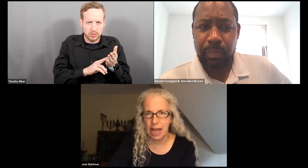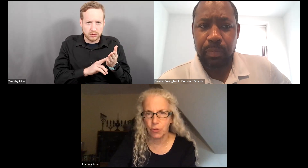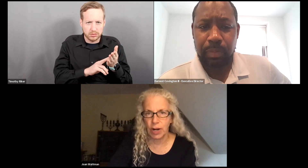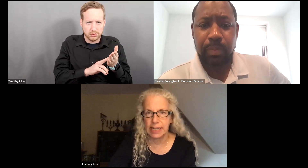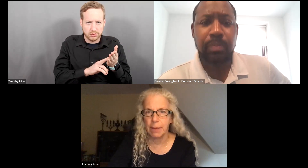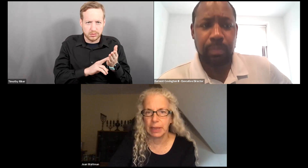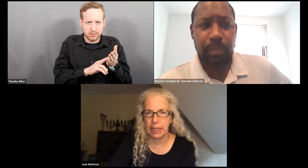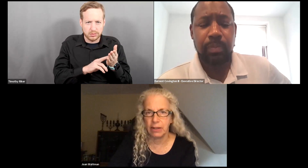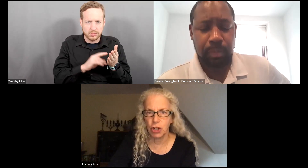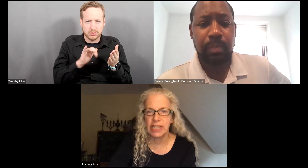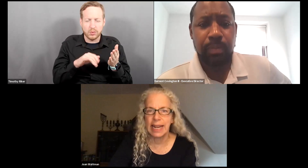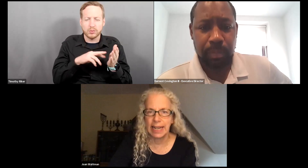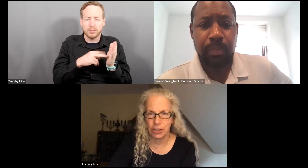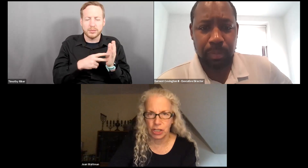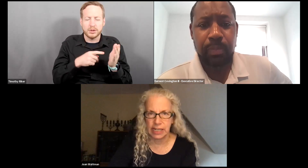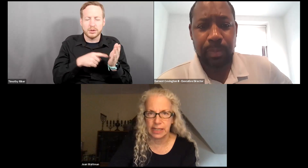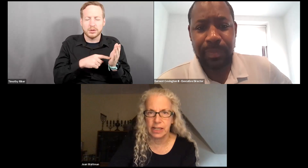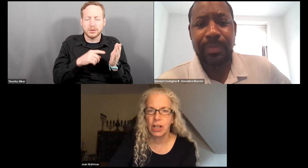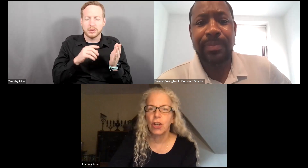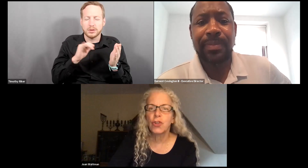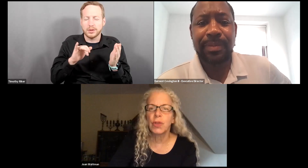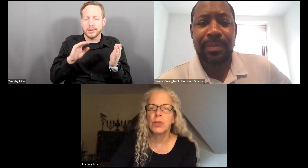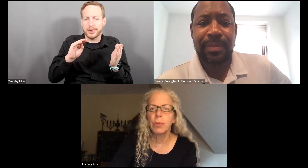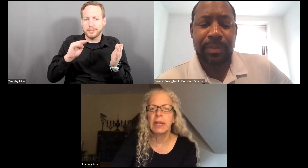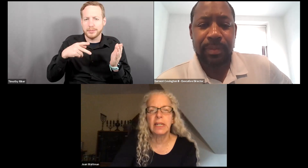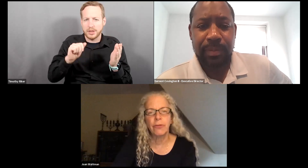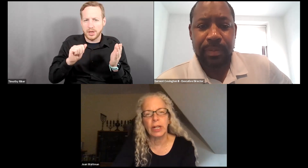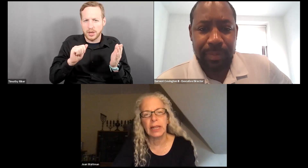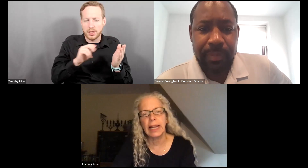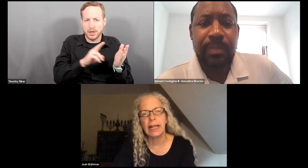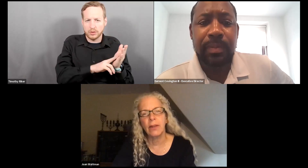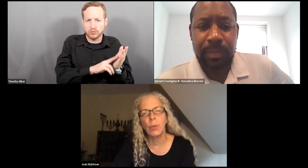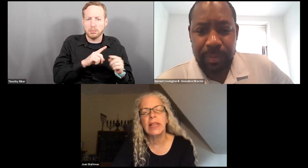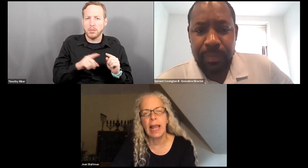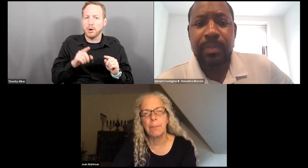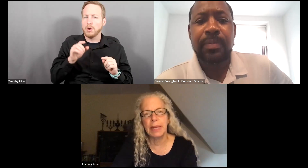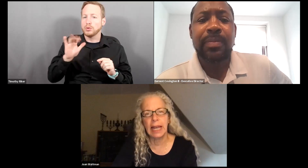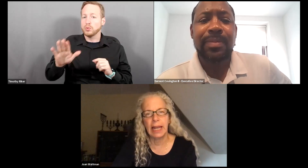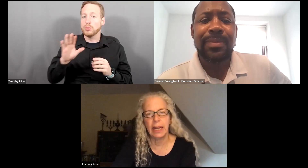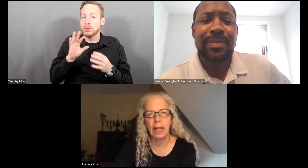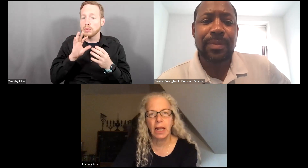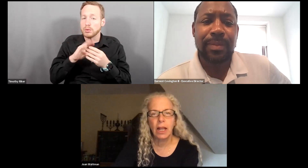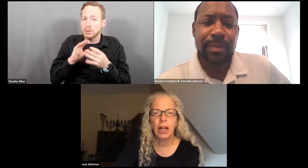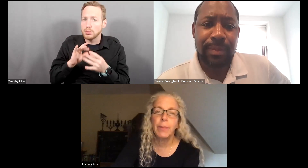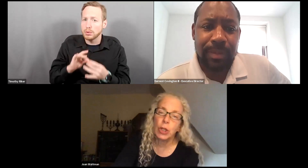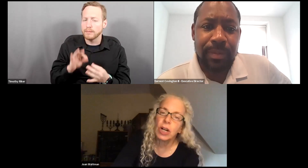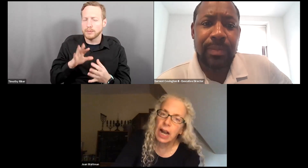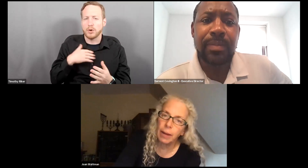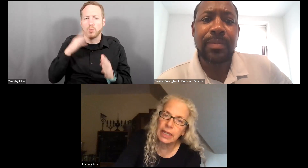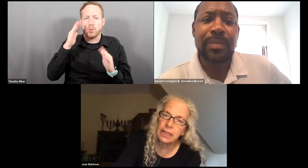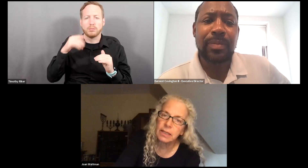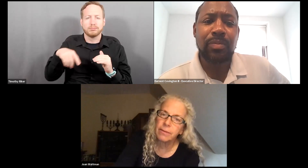state contracts, I believe, just state agencies. So this would be different, like with the MPA. I mean,